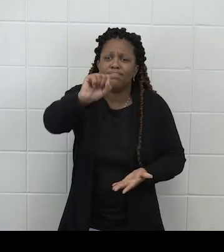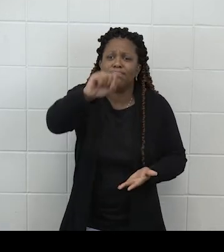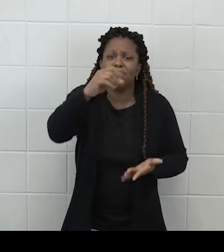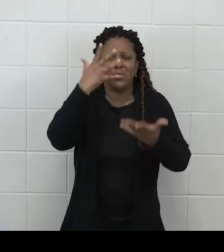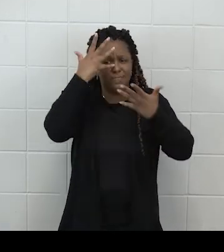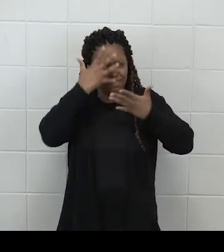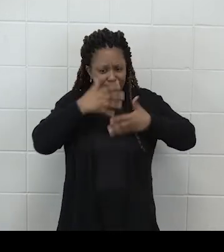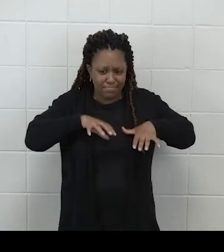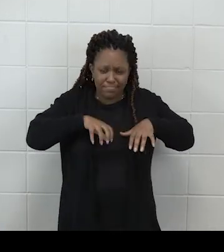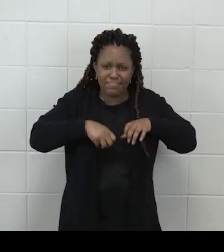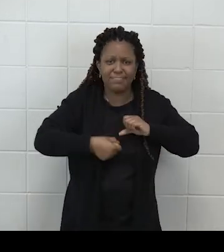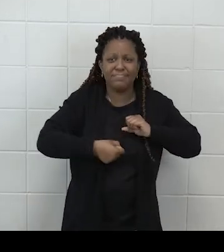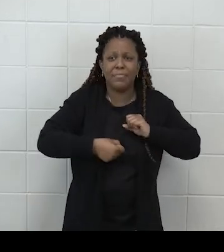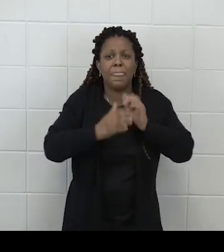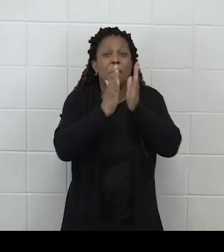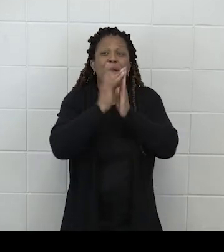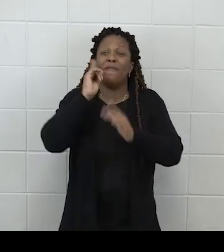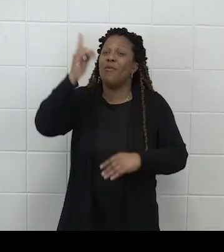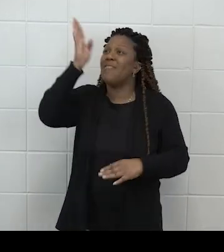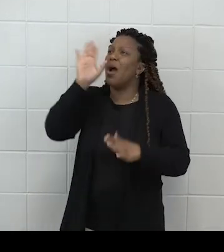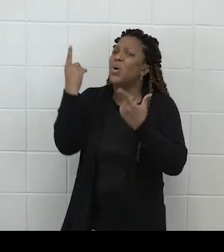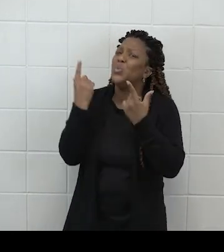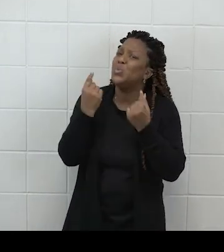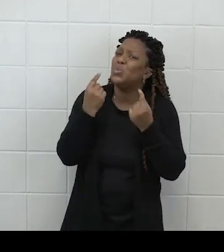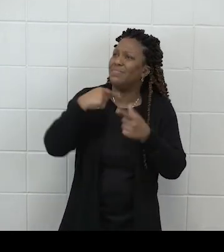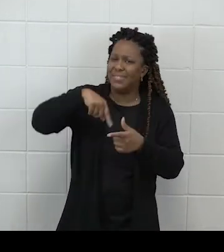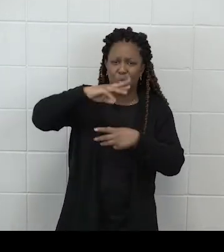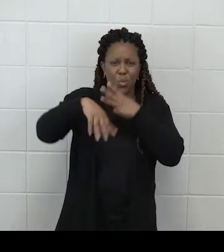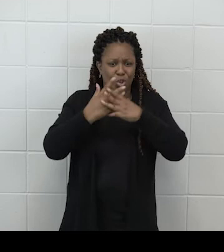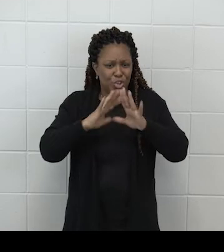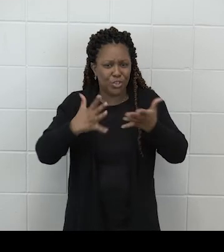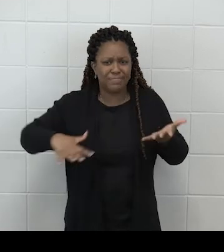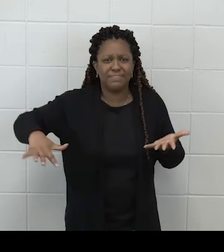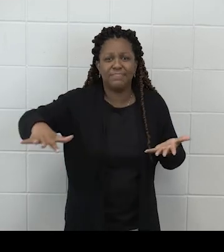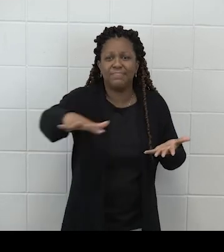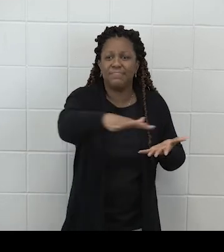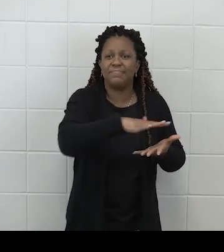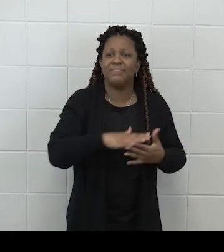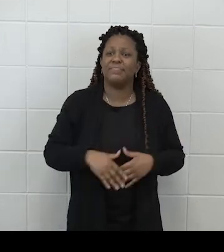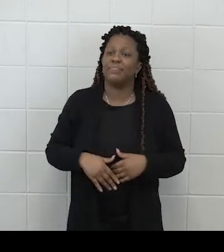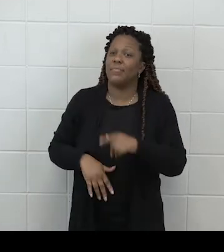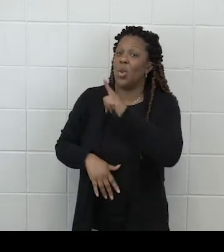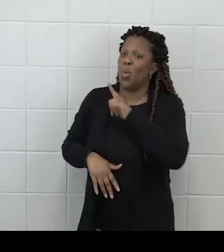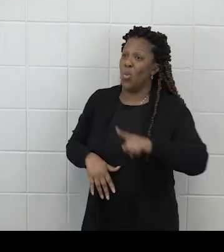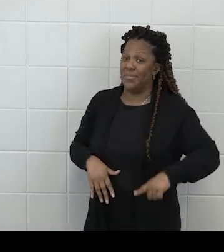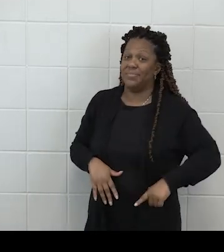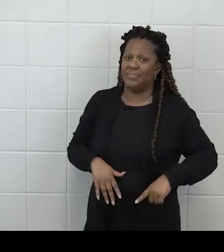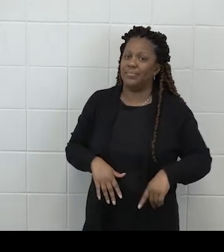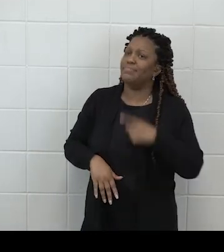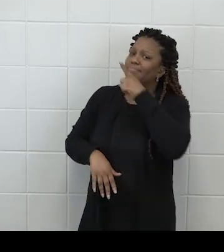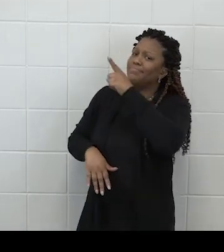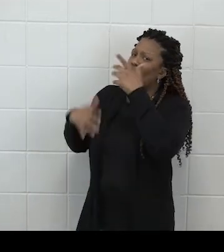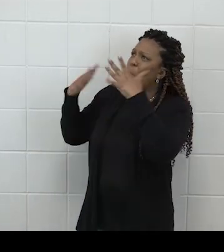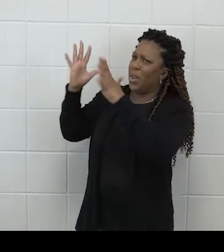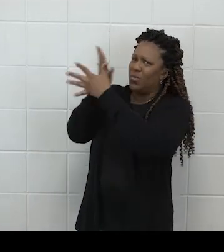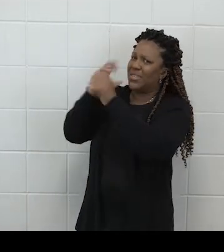in our neighborhoods and out into our world. O God, you made us in your own image, redeemed